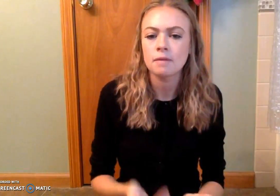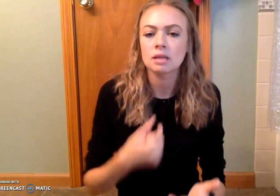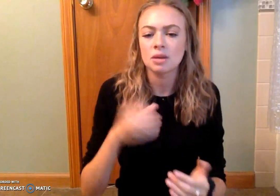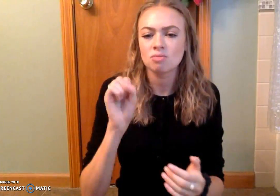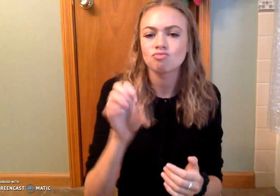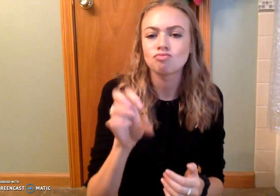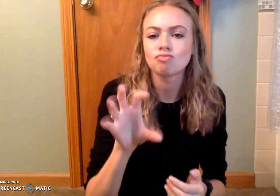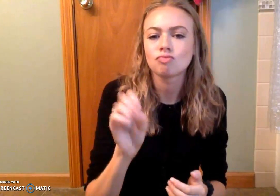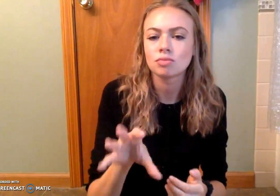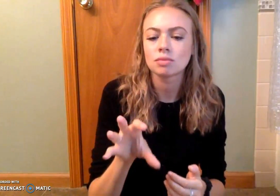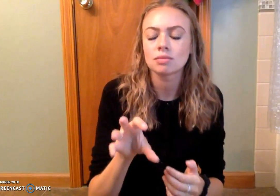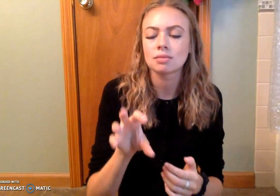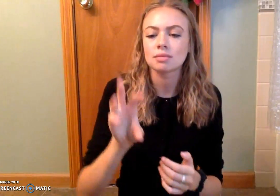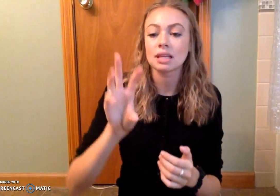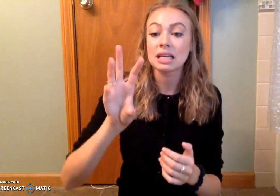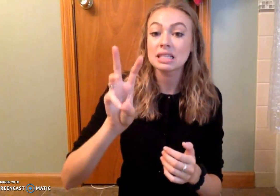There are 613 calories,